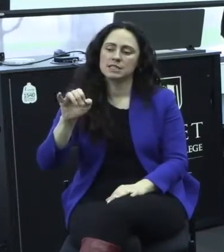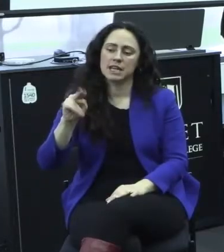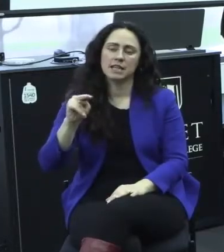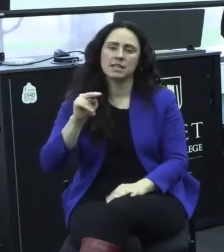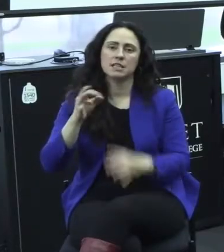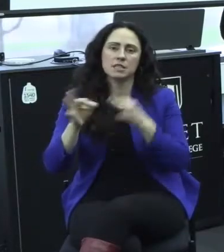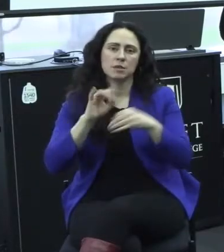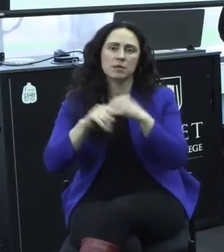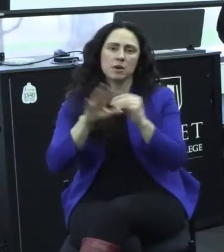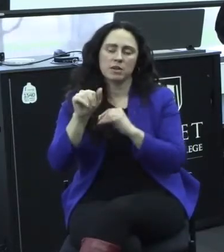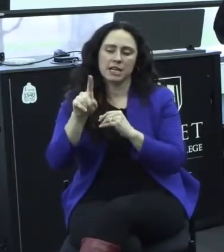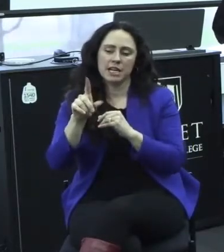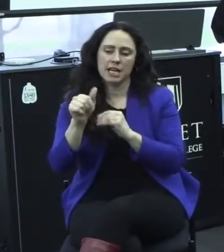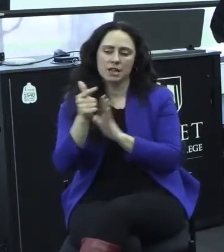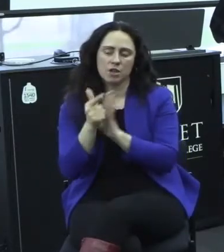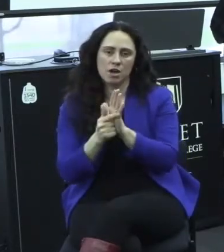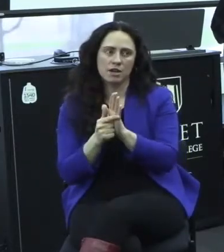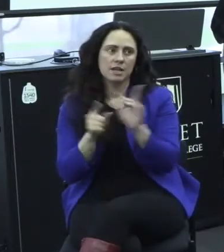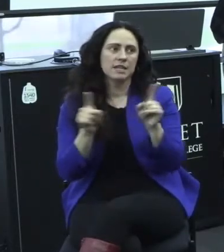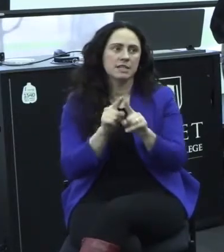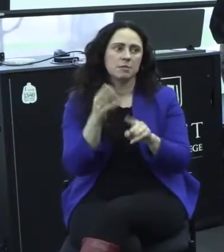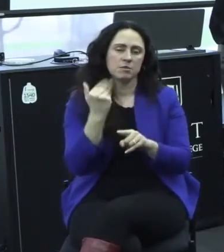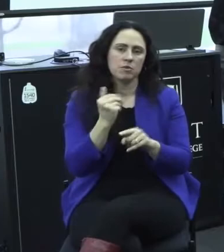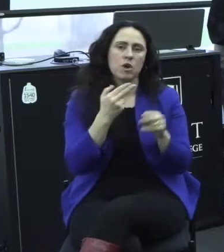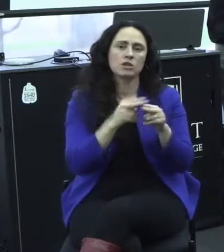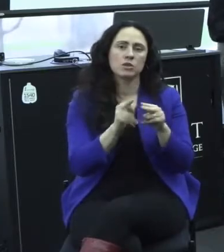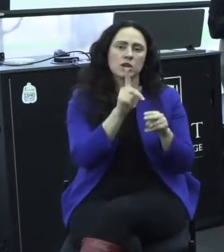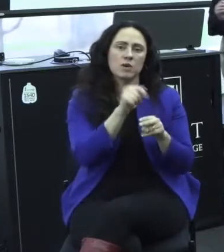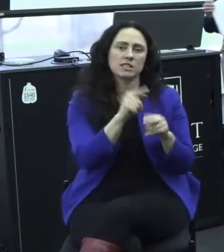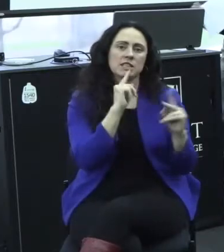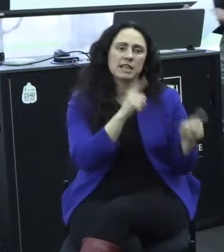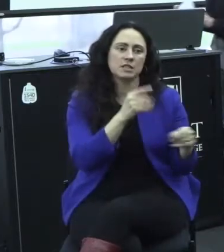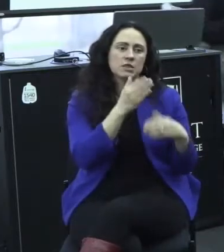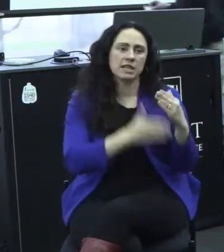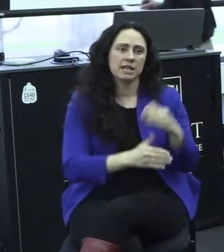Same as before, there'll be a short question and answer at the end.